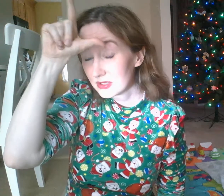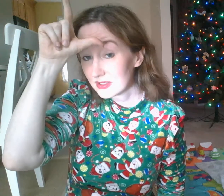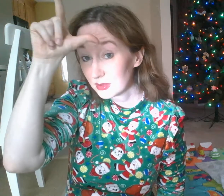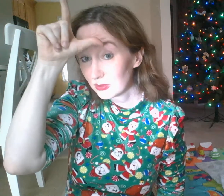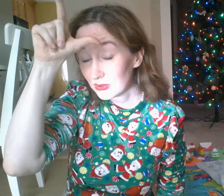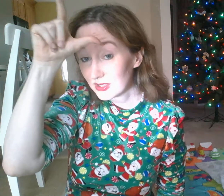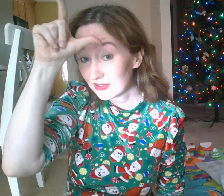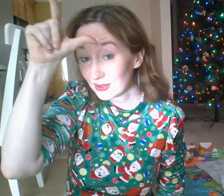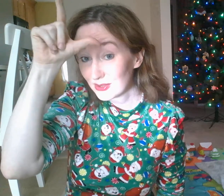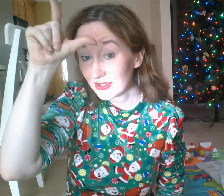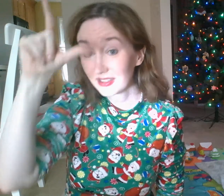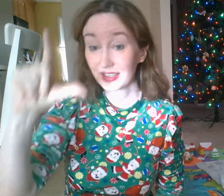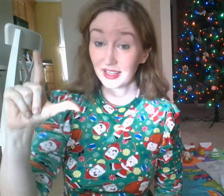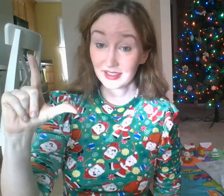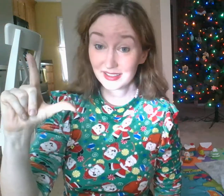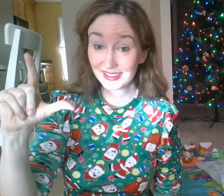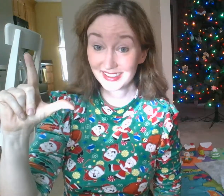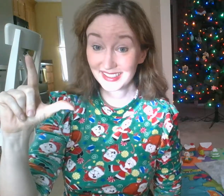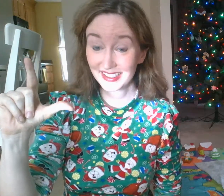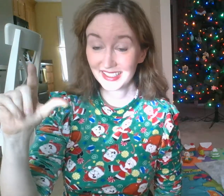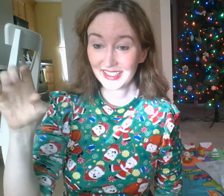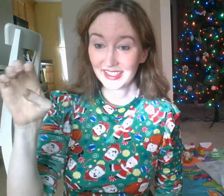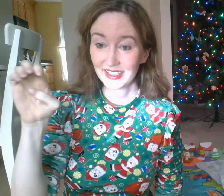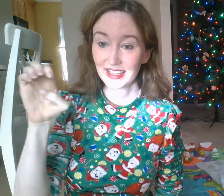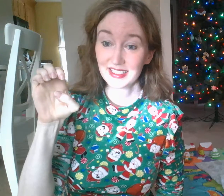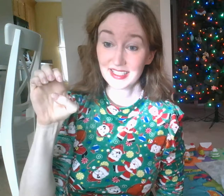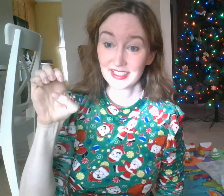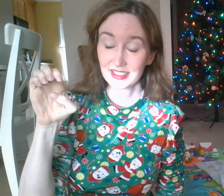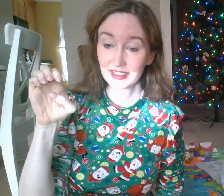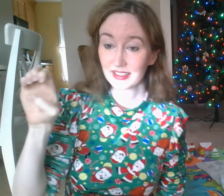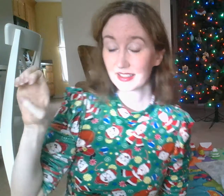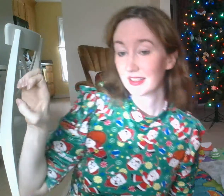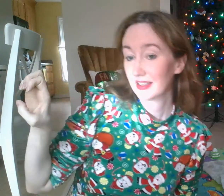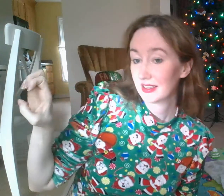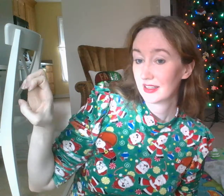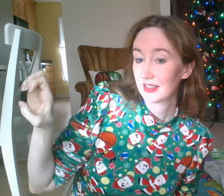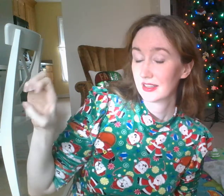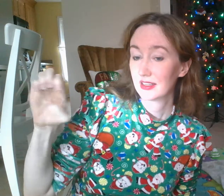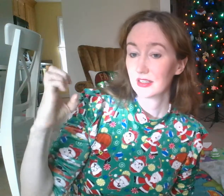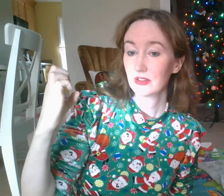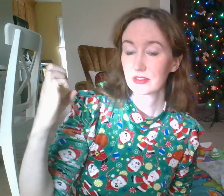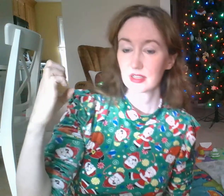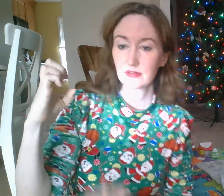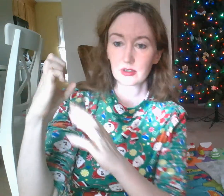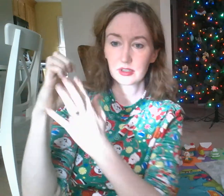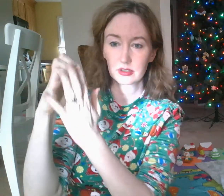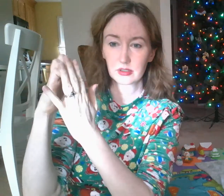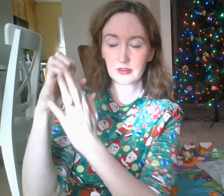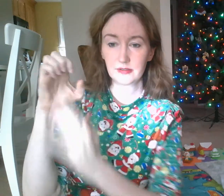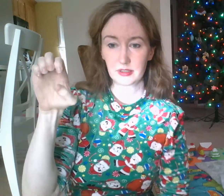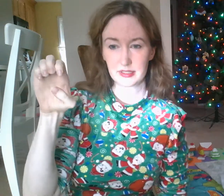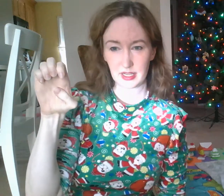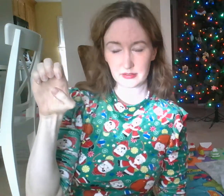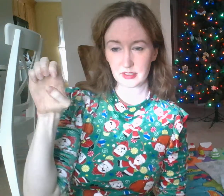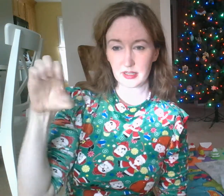you've seen people do this for loser. L. And then E. You just kind of crook your fingers down, kind of